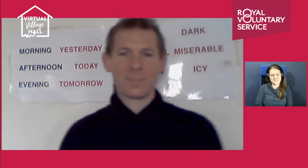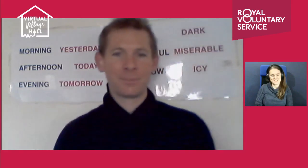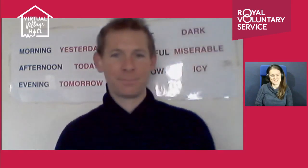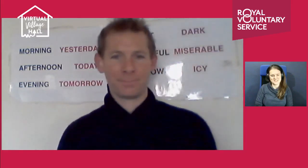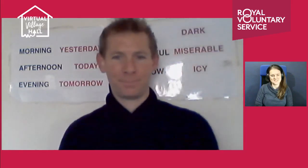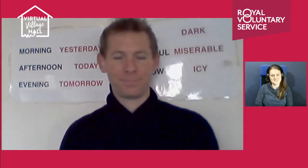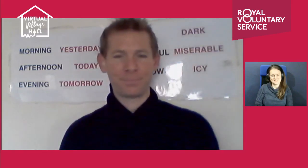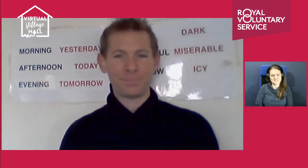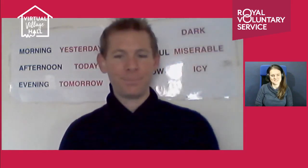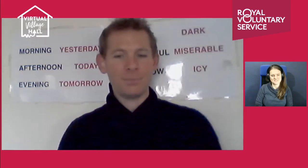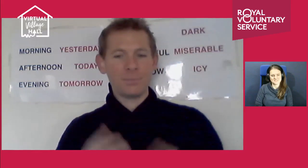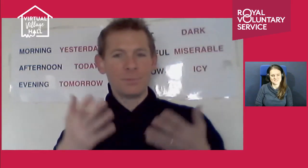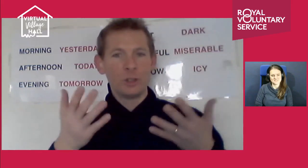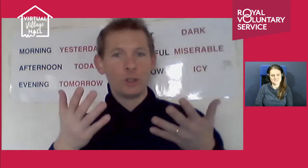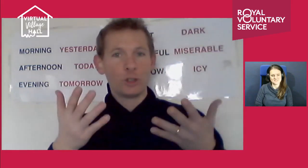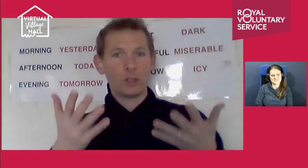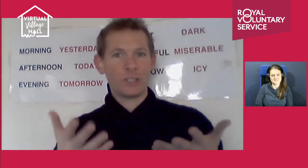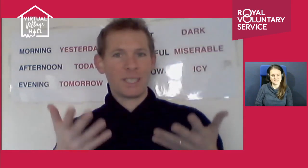And today.